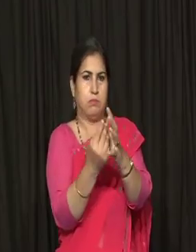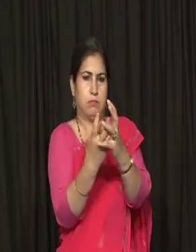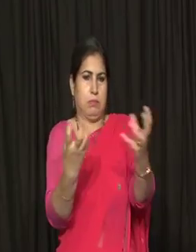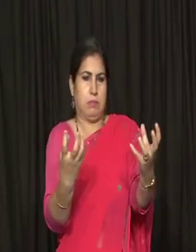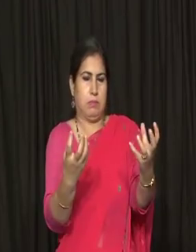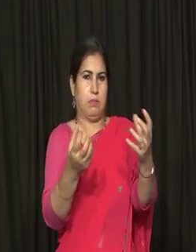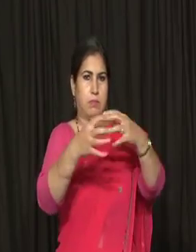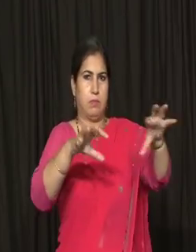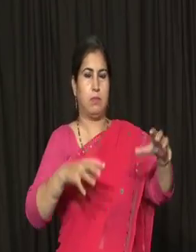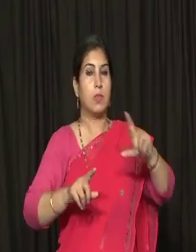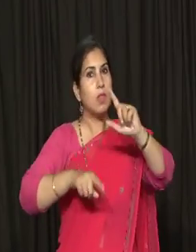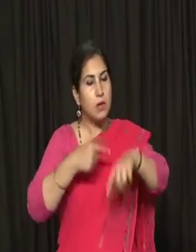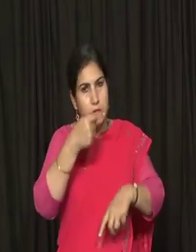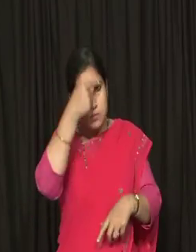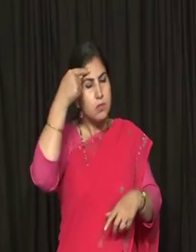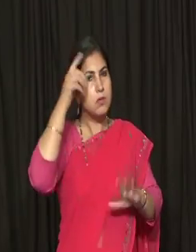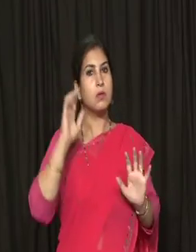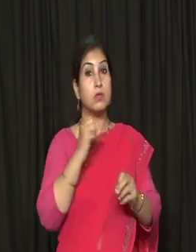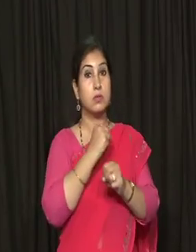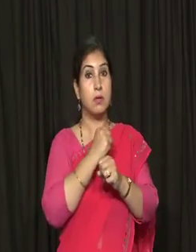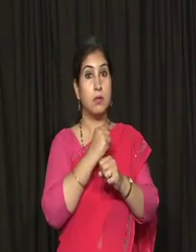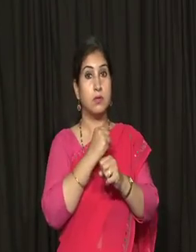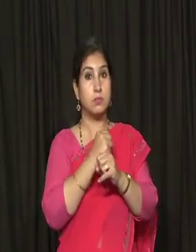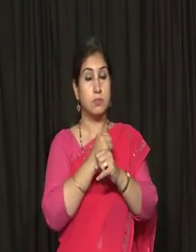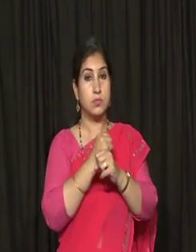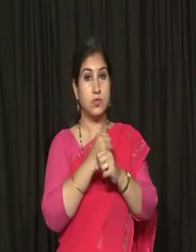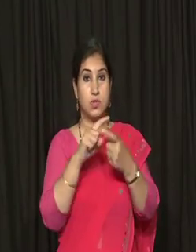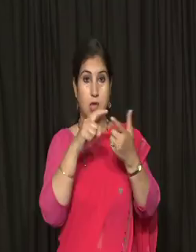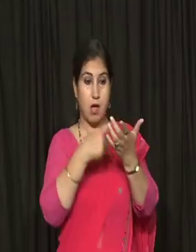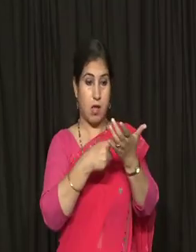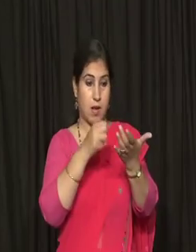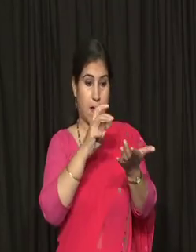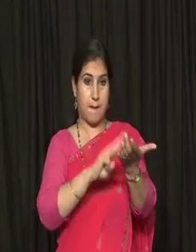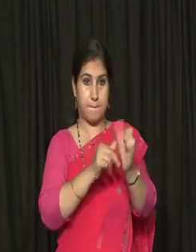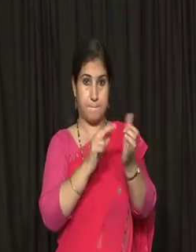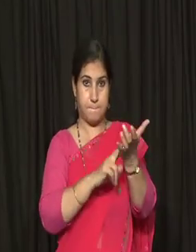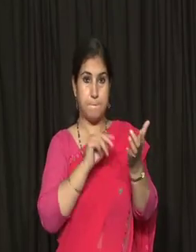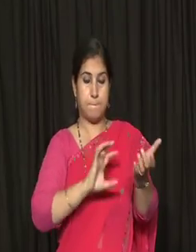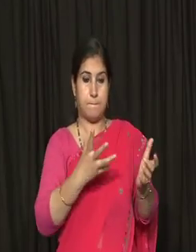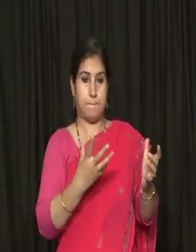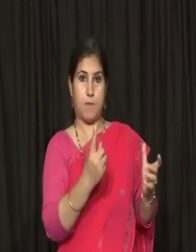and gave the chance to German states to unite as one country.